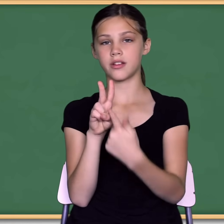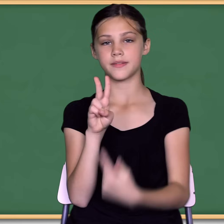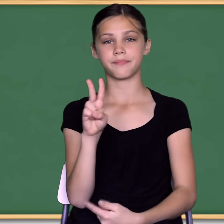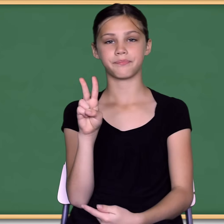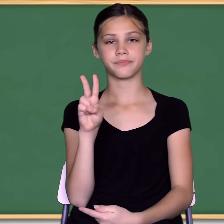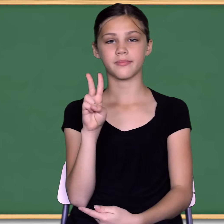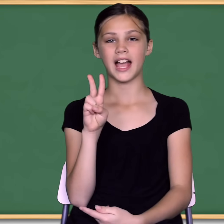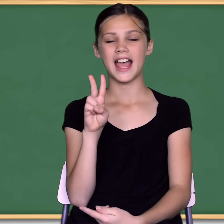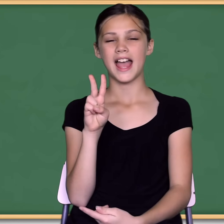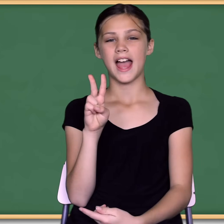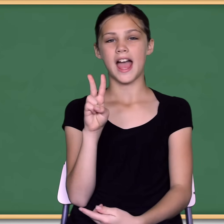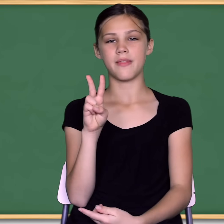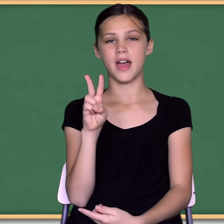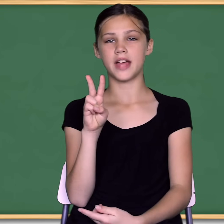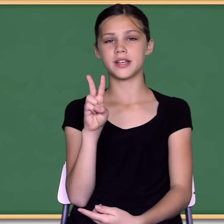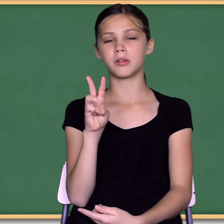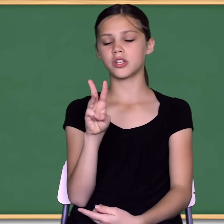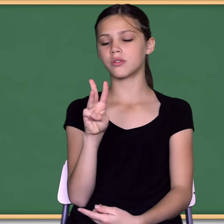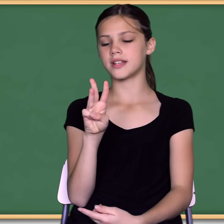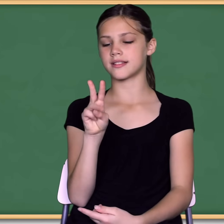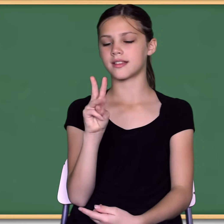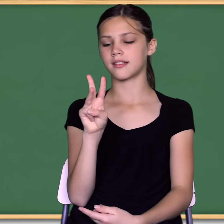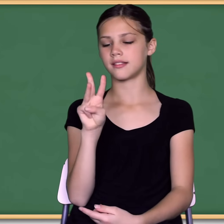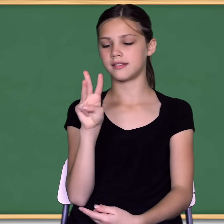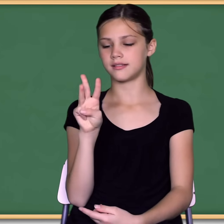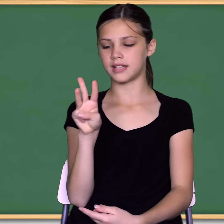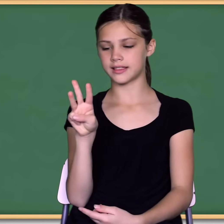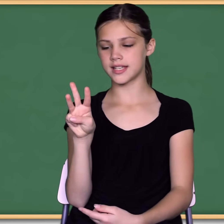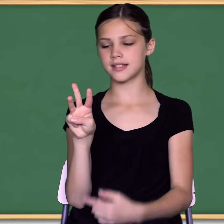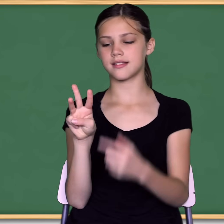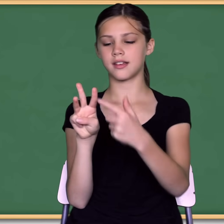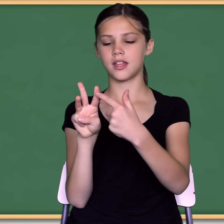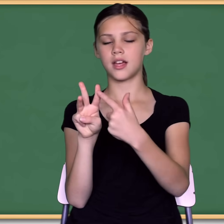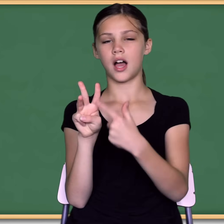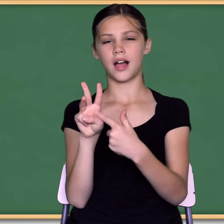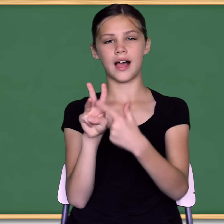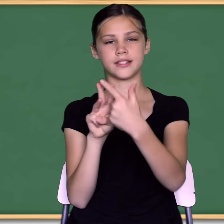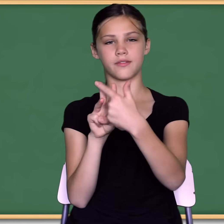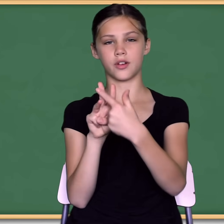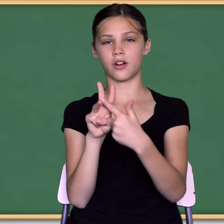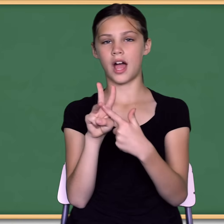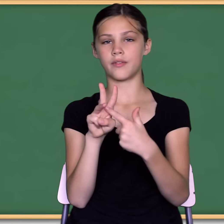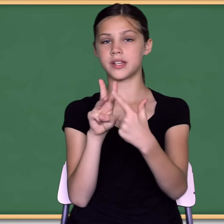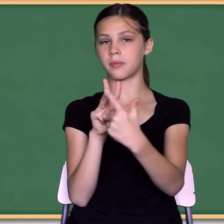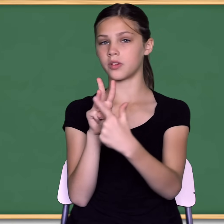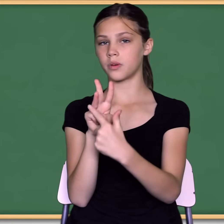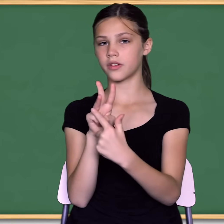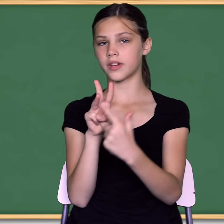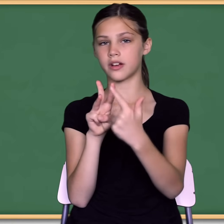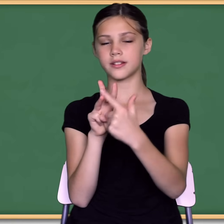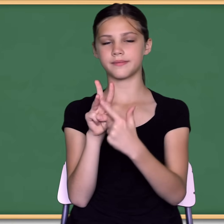fingers. And then W is like this, as if you have a W with your fingers.